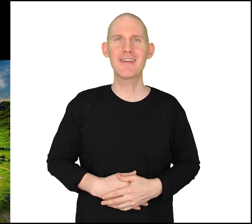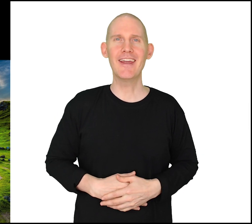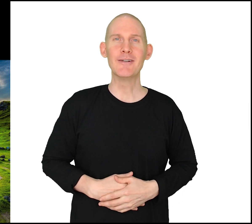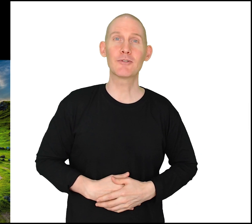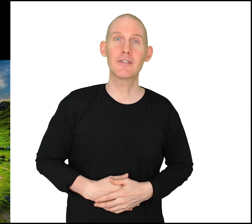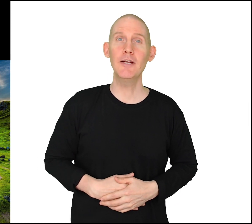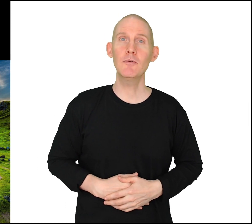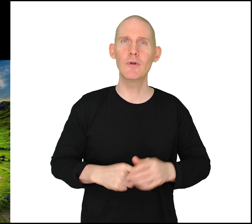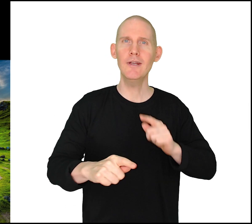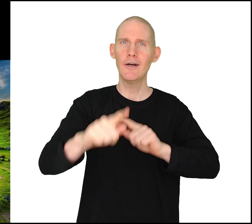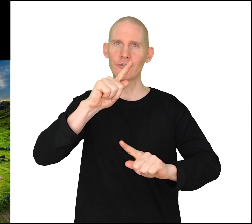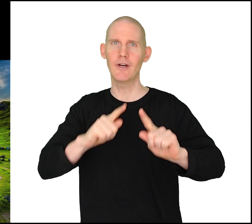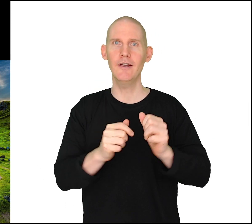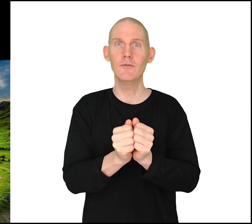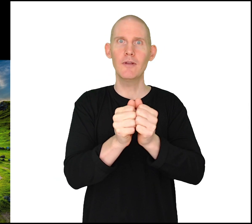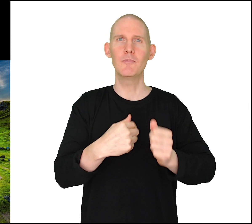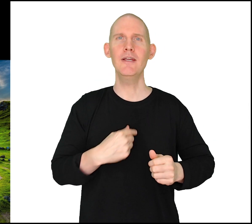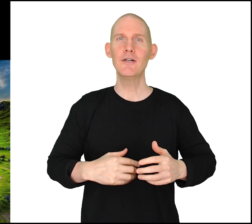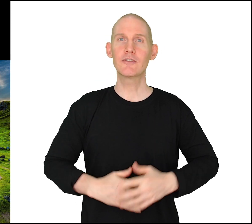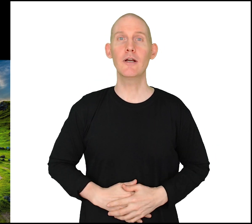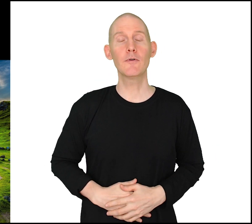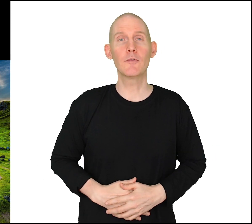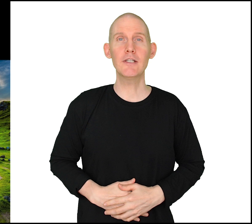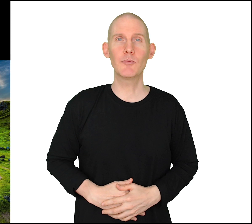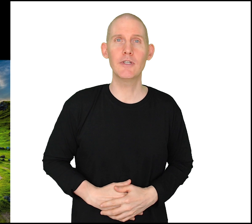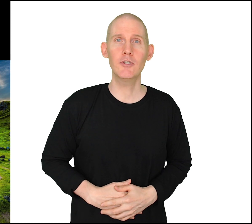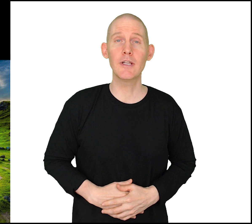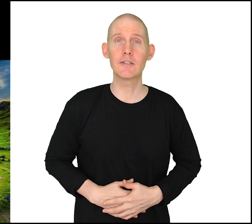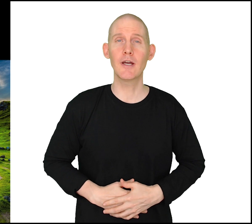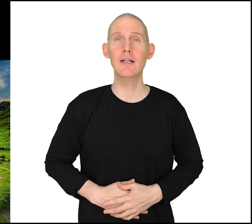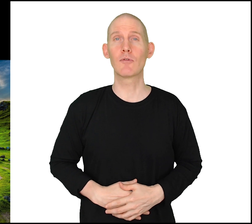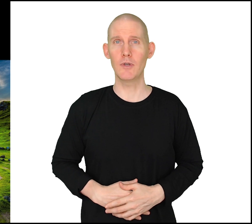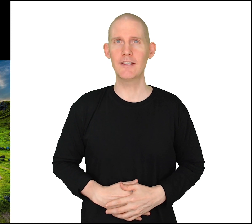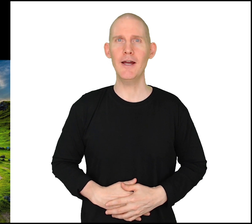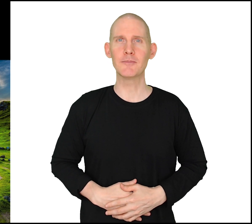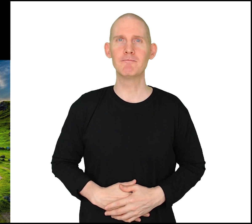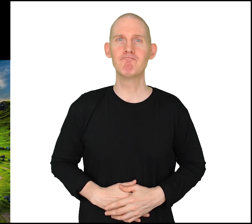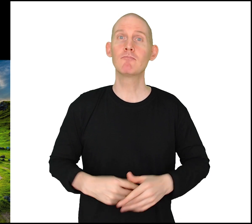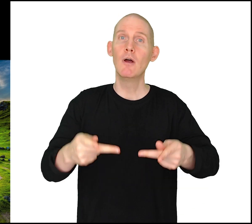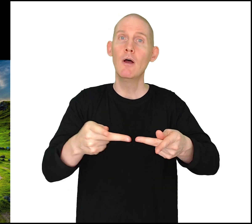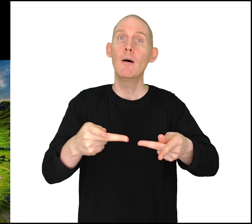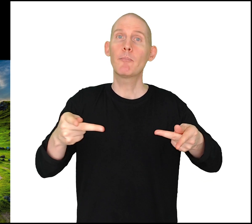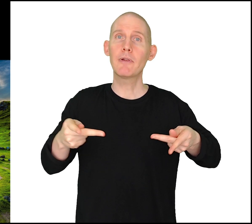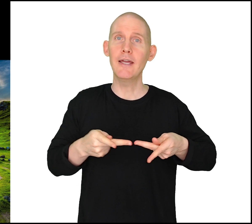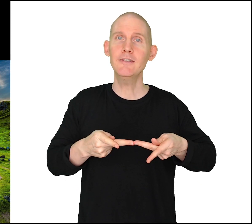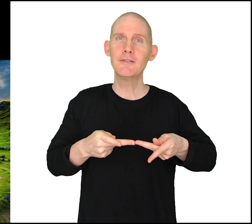Okay, so sign with me. Sign with me. Starting from the rest position, let's sign it 3 times. Place.